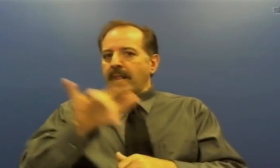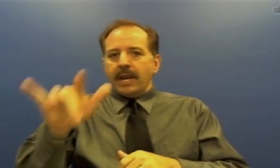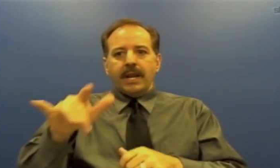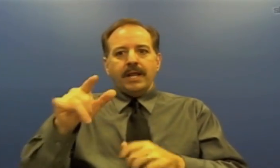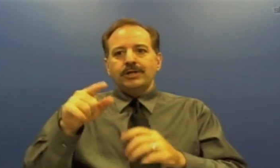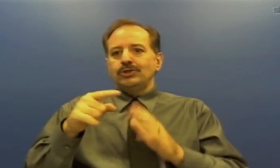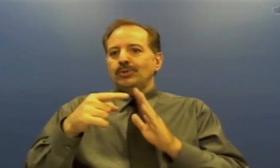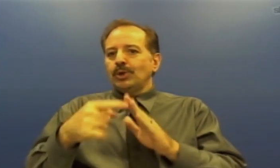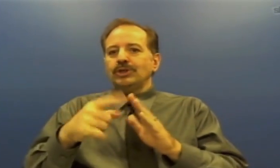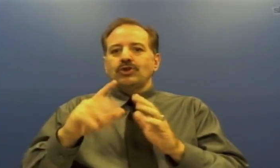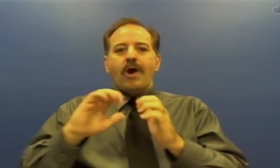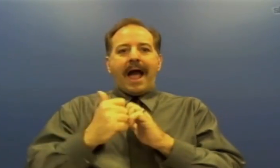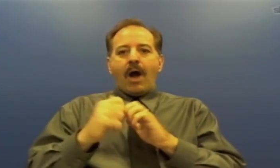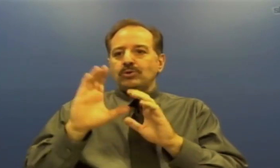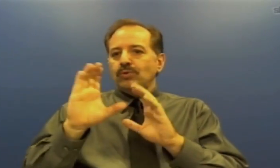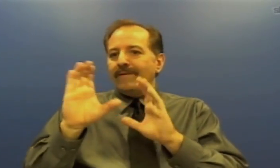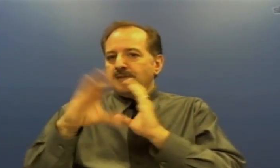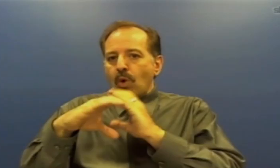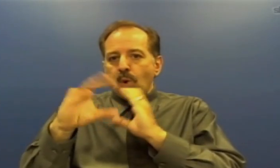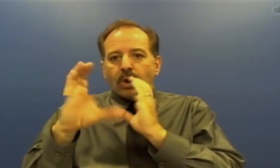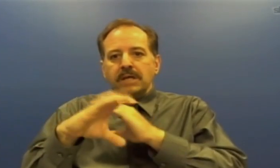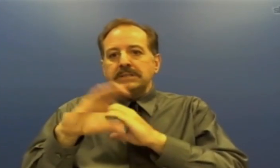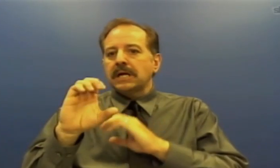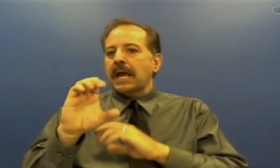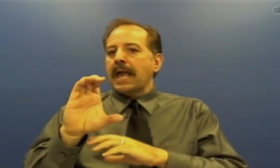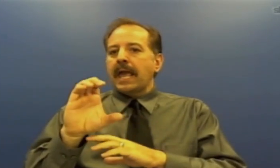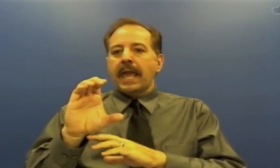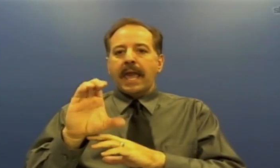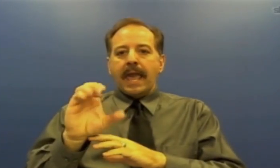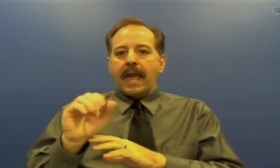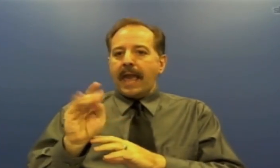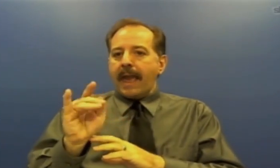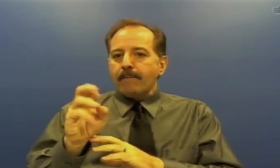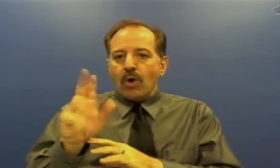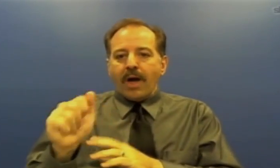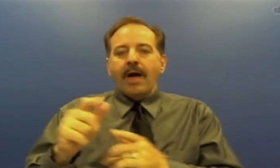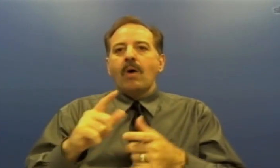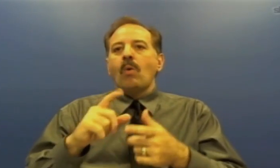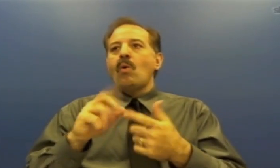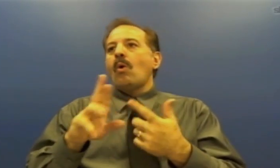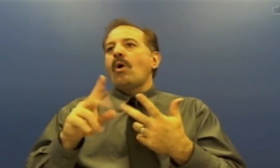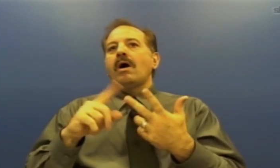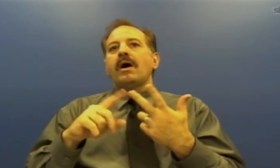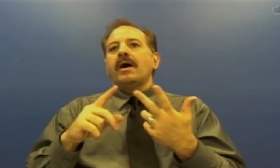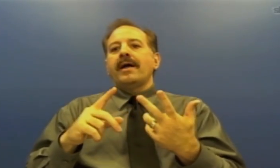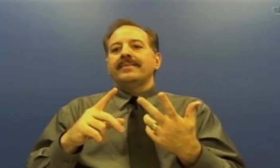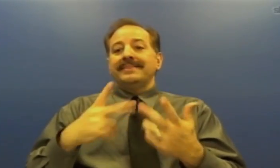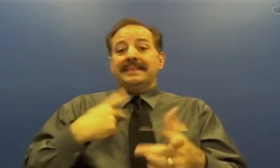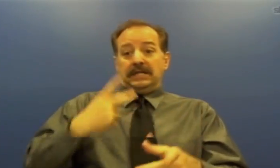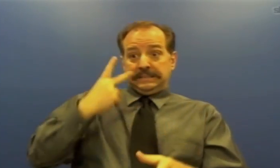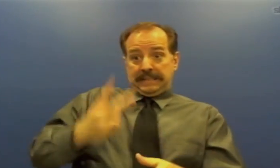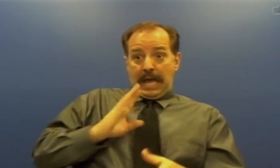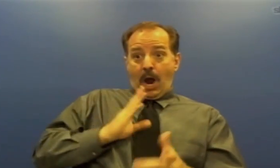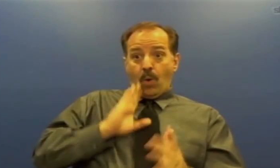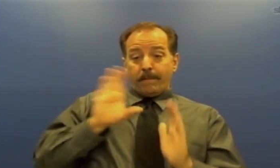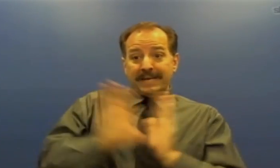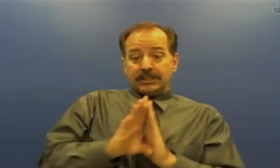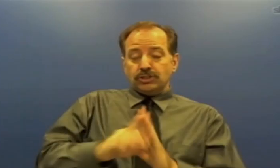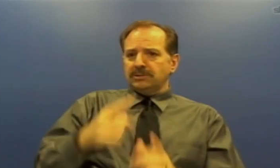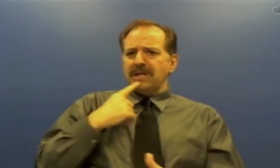If the interpreter doesn't know which button to push or how to focus their camera, or if they're struggling because